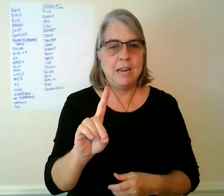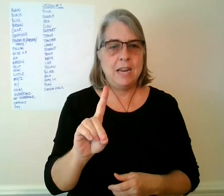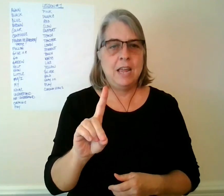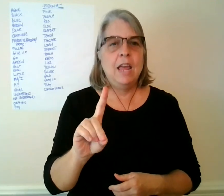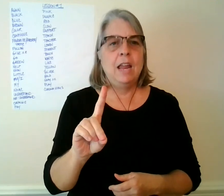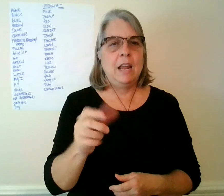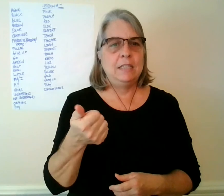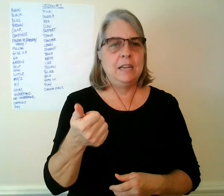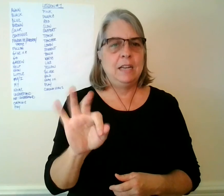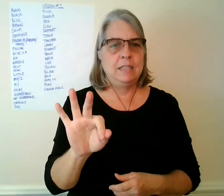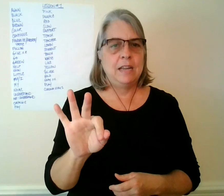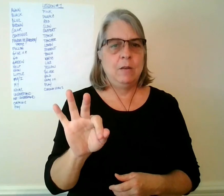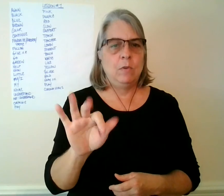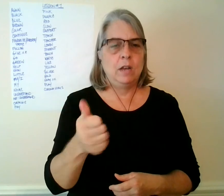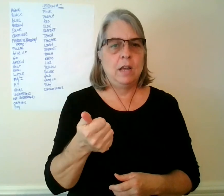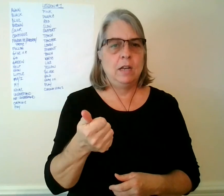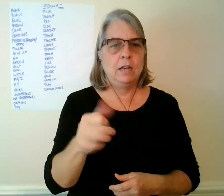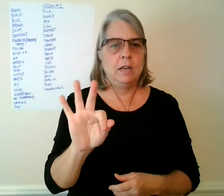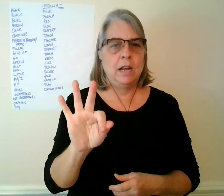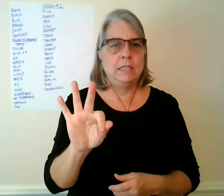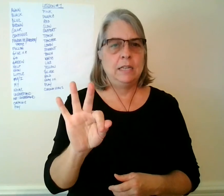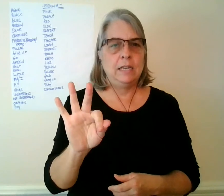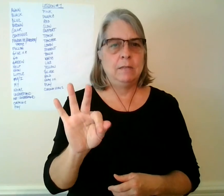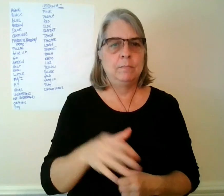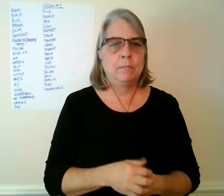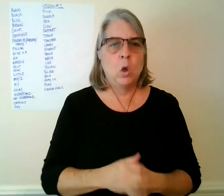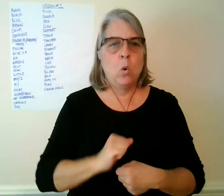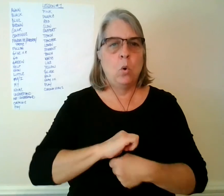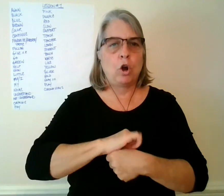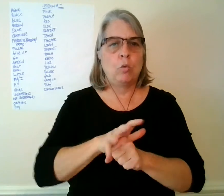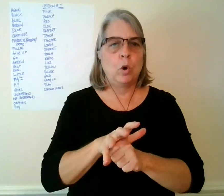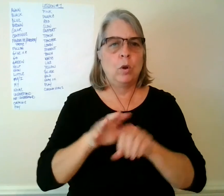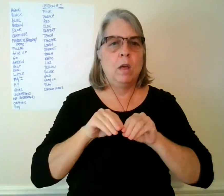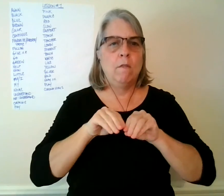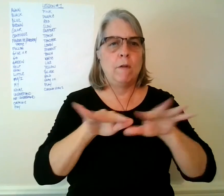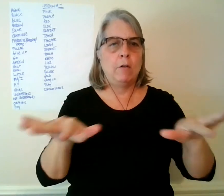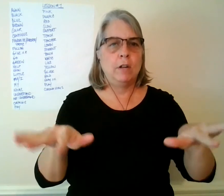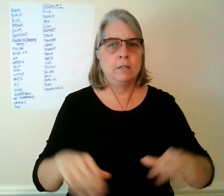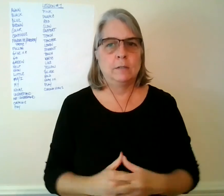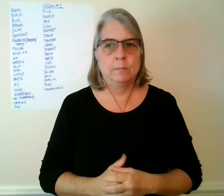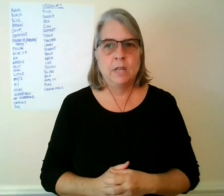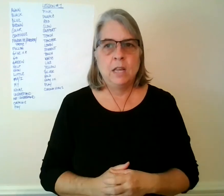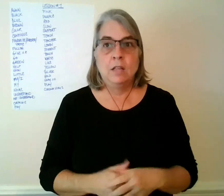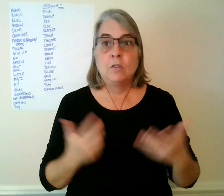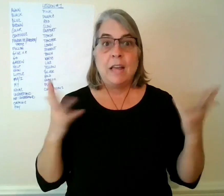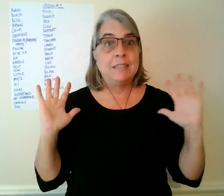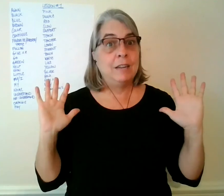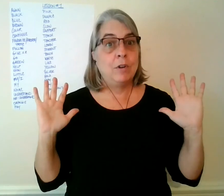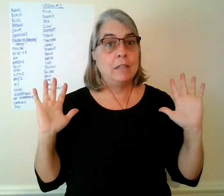C-O-V-I-D, and 19 is 10 with a 9, 19, or coronavirus. So that's it for